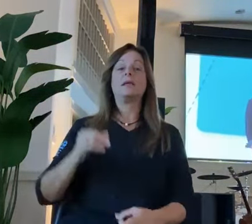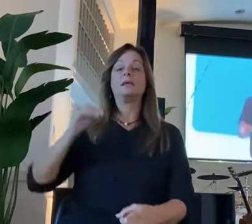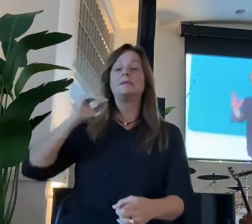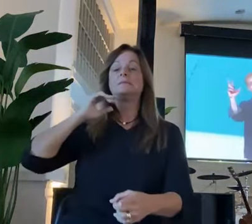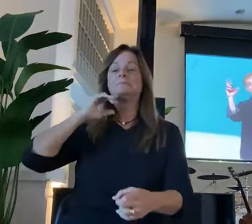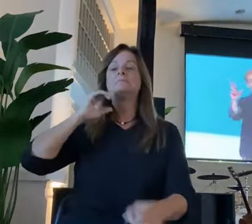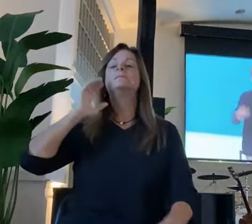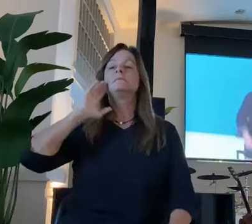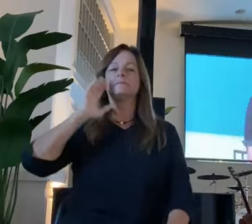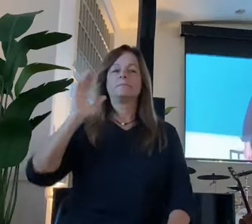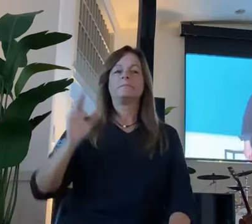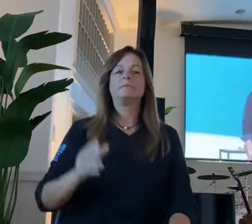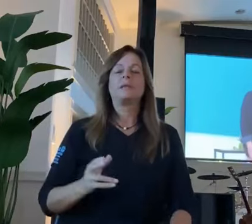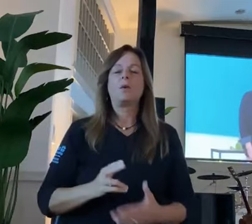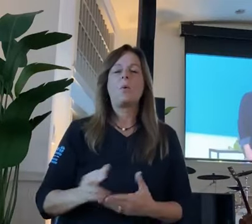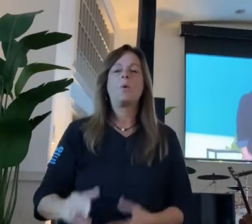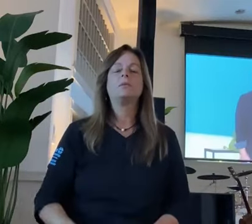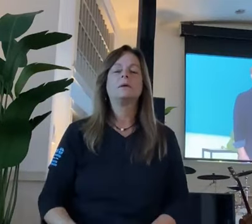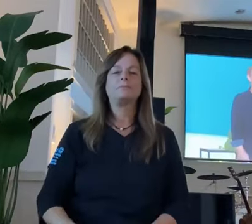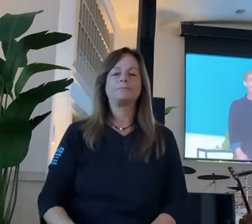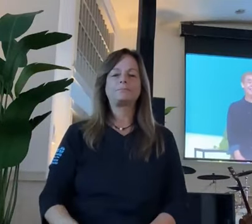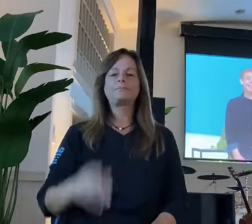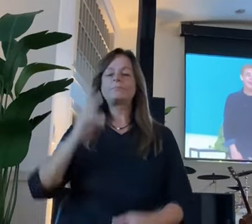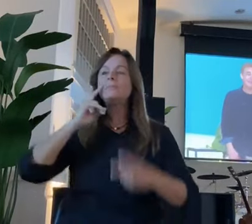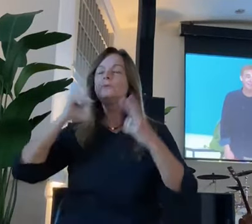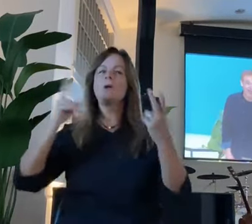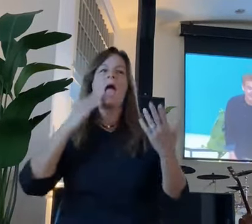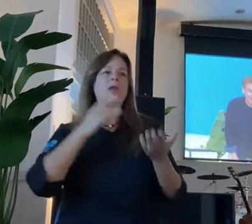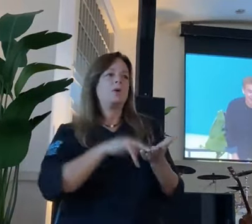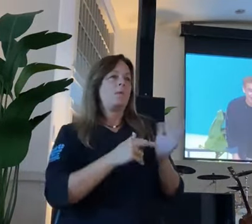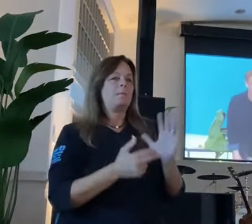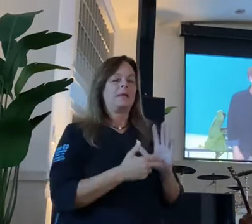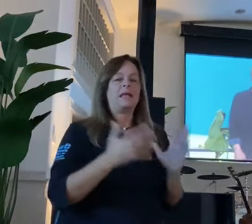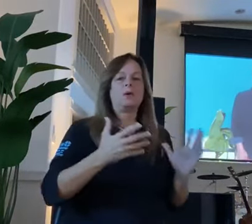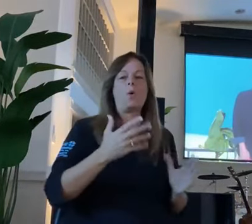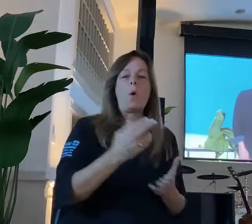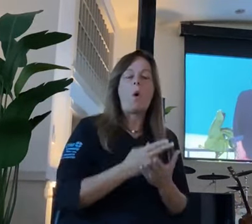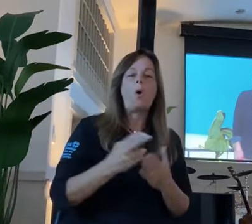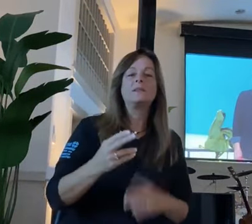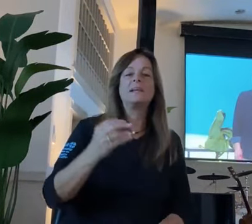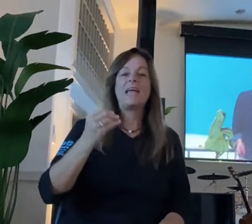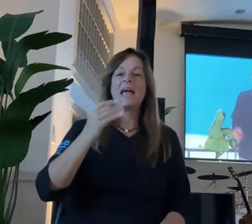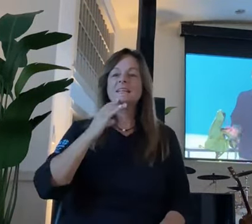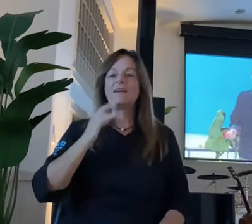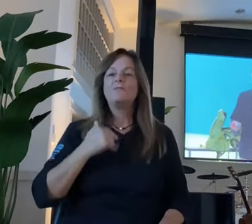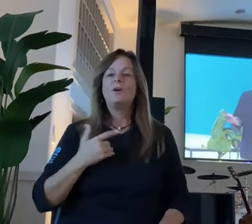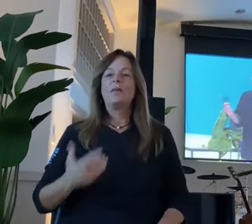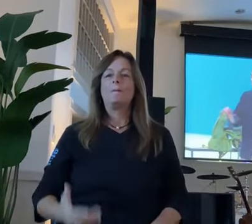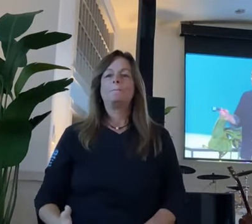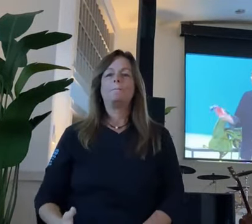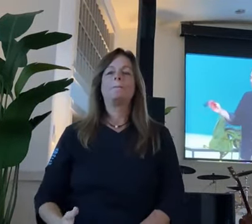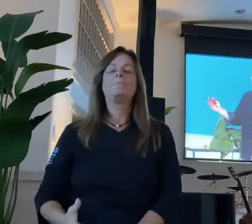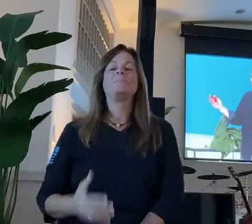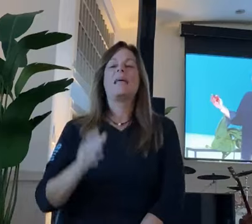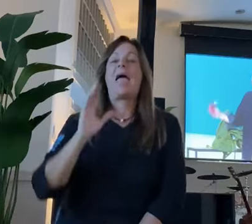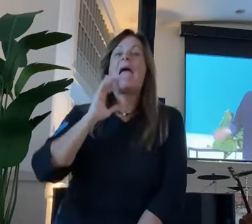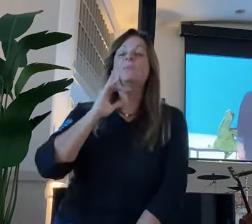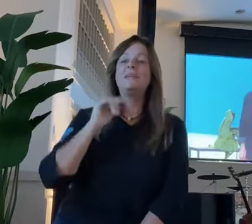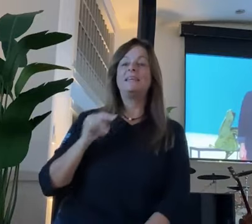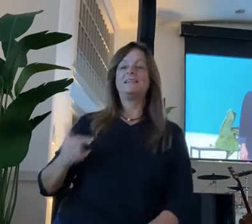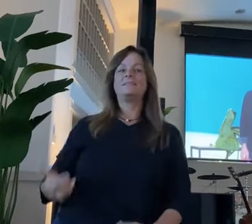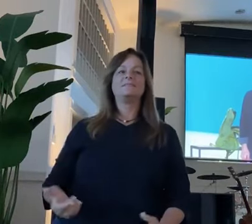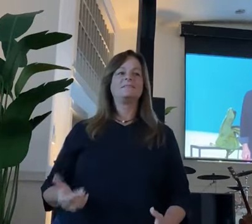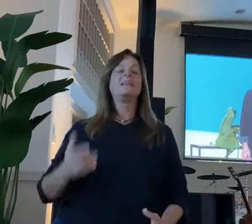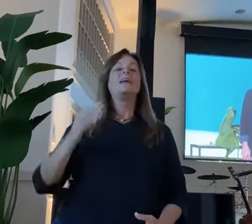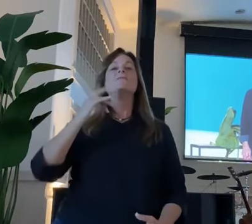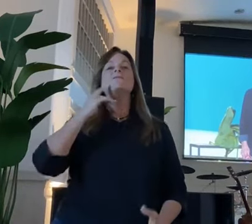so holy. Okay. Like, I don't even know if that's possible. 2024, you know, how you know what's going on around the world?